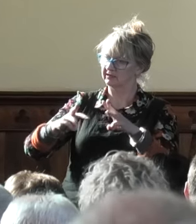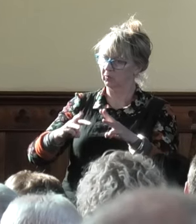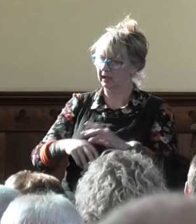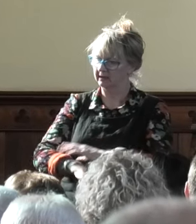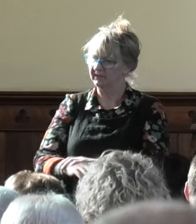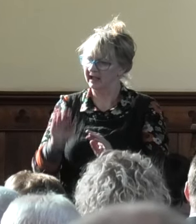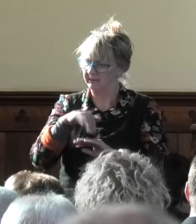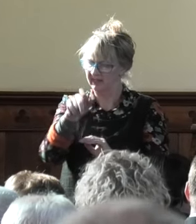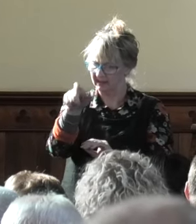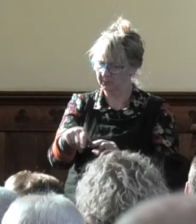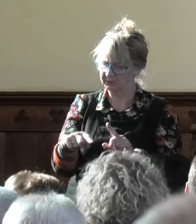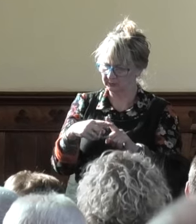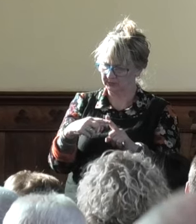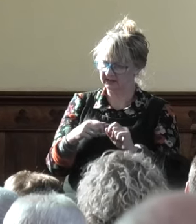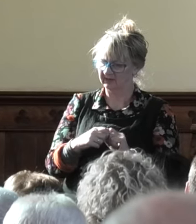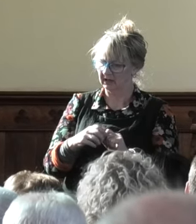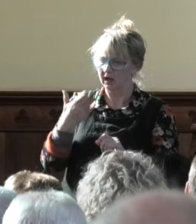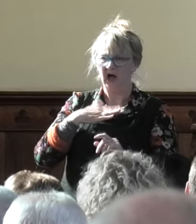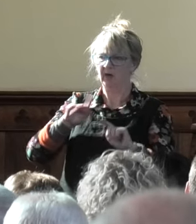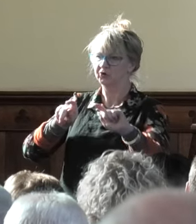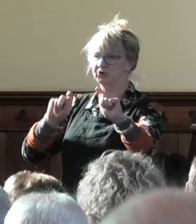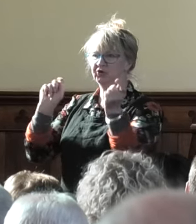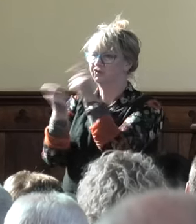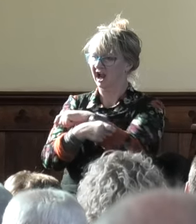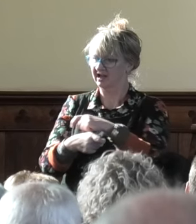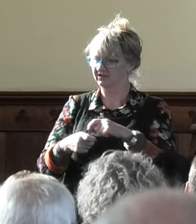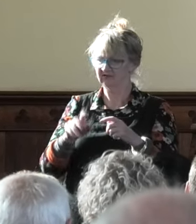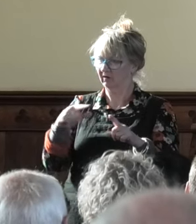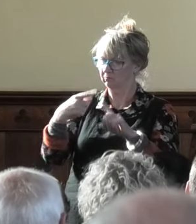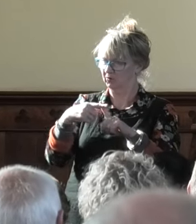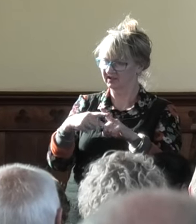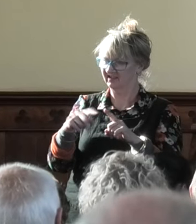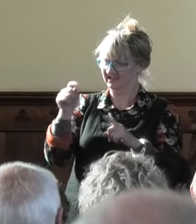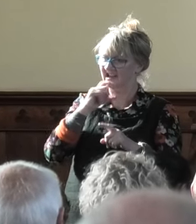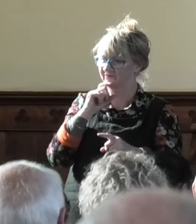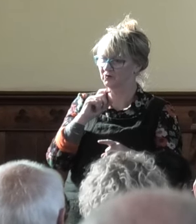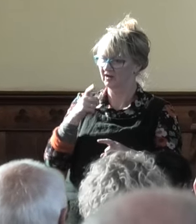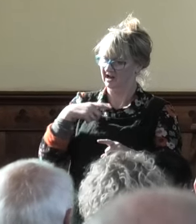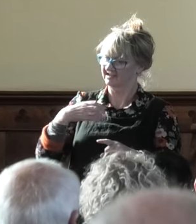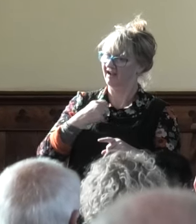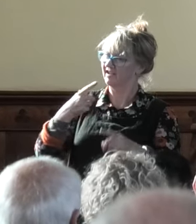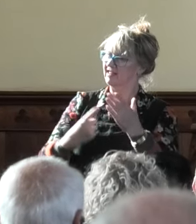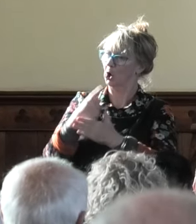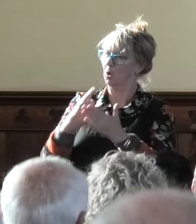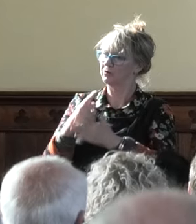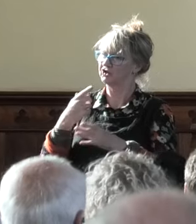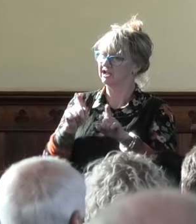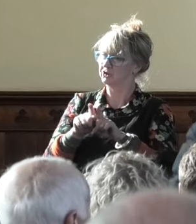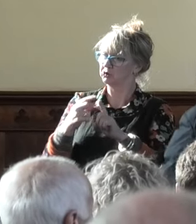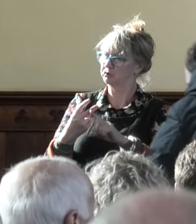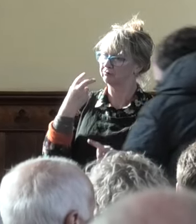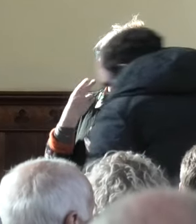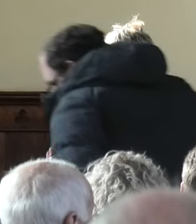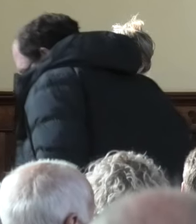the person. And I want to buck that trend a little bit this afternoon, as I've had the opportunity too to reflect